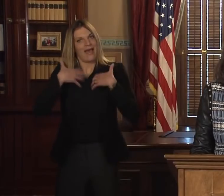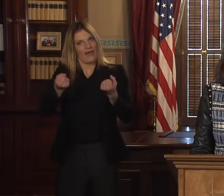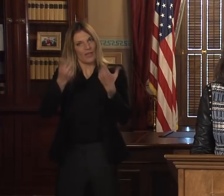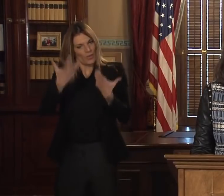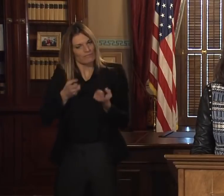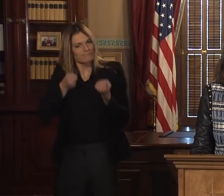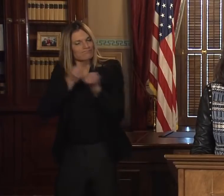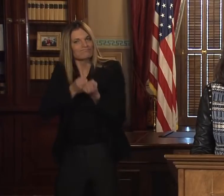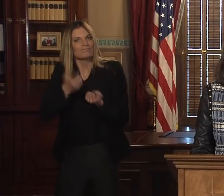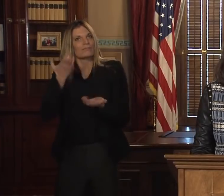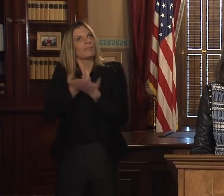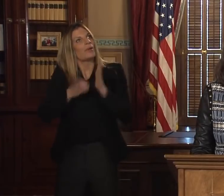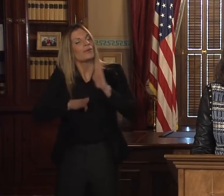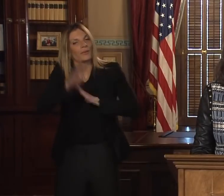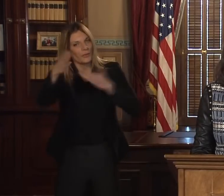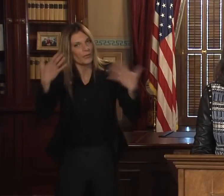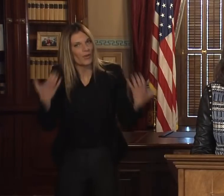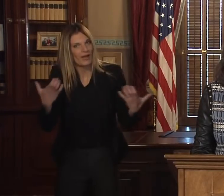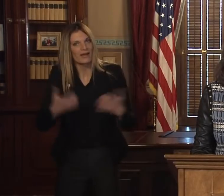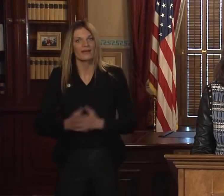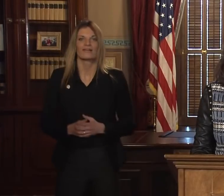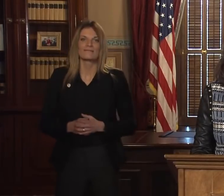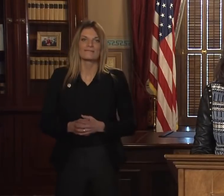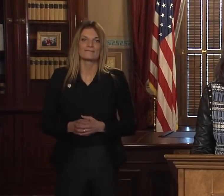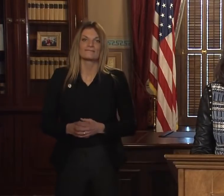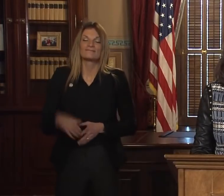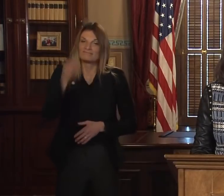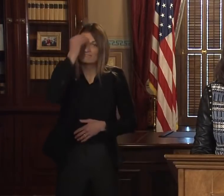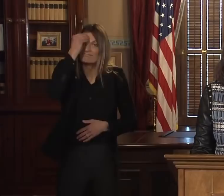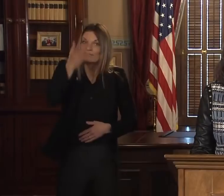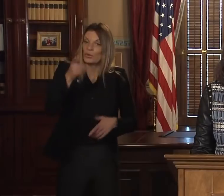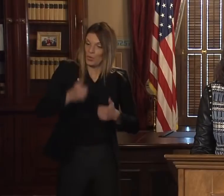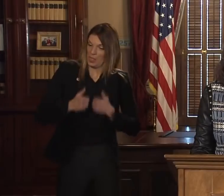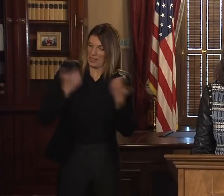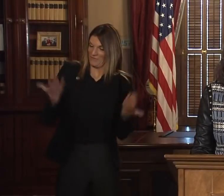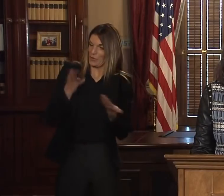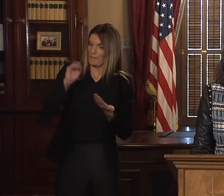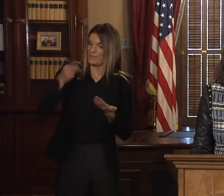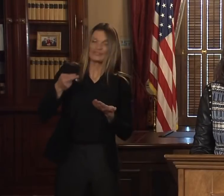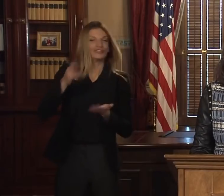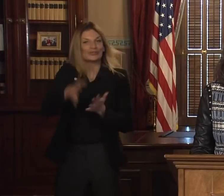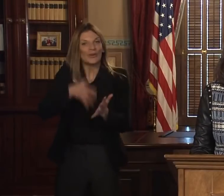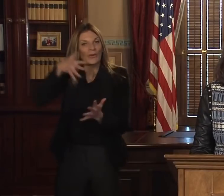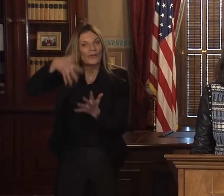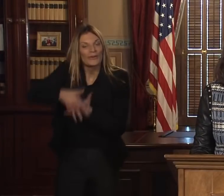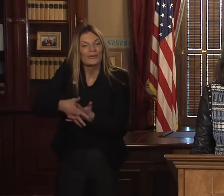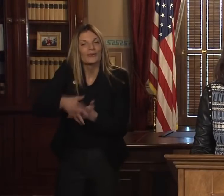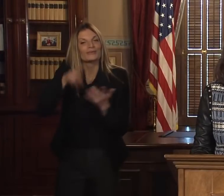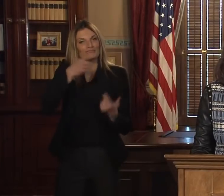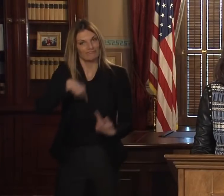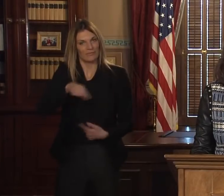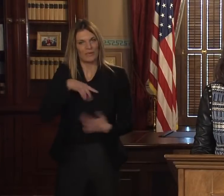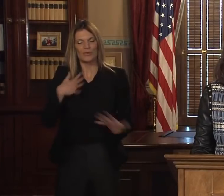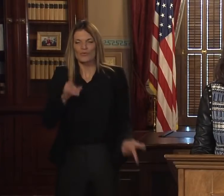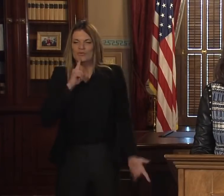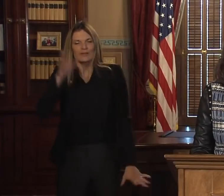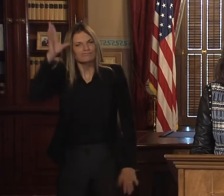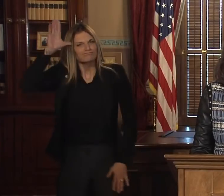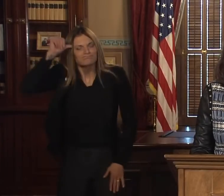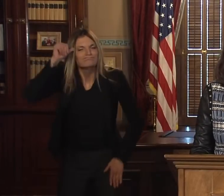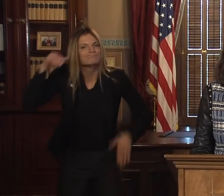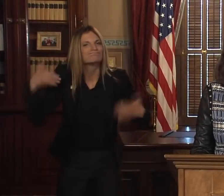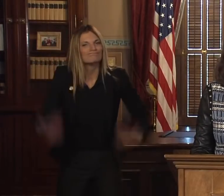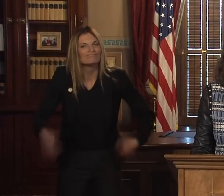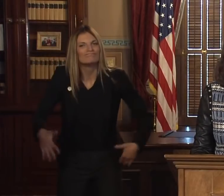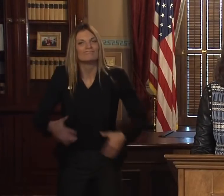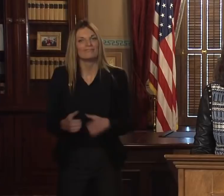Michiganders are tough. We have grit. We take care of each other. And we can't stop now.